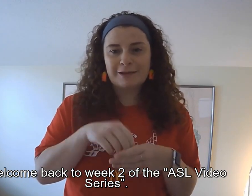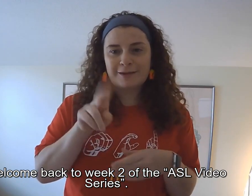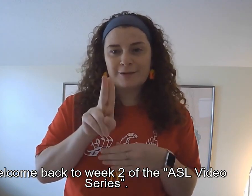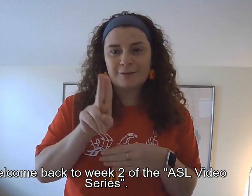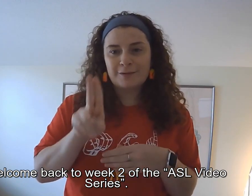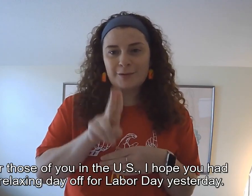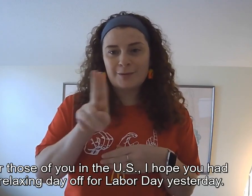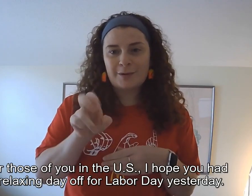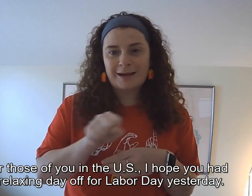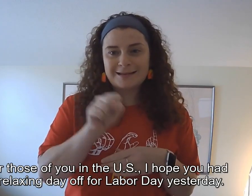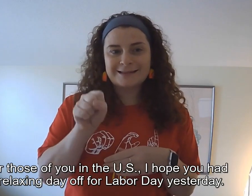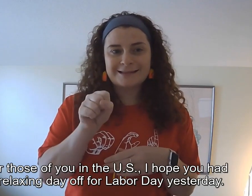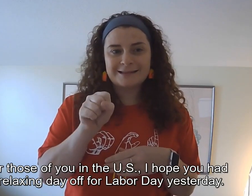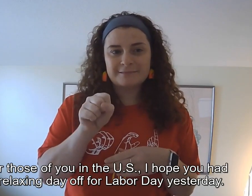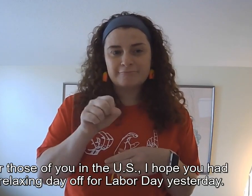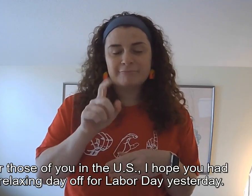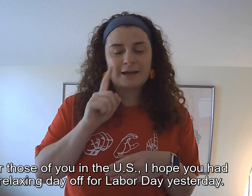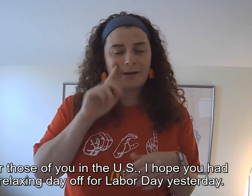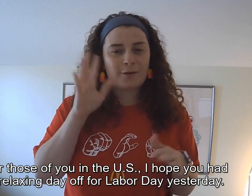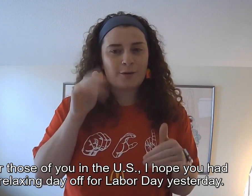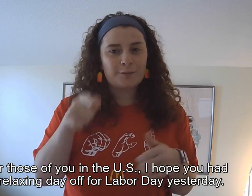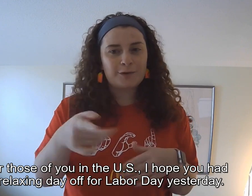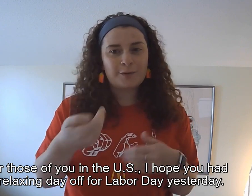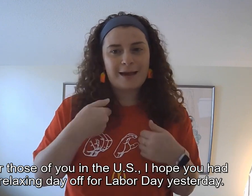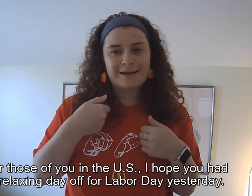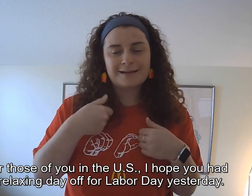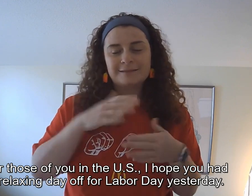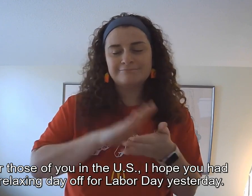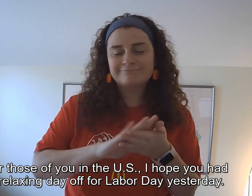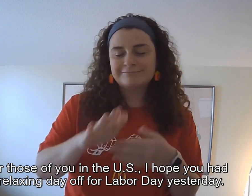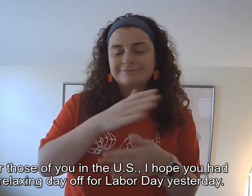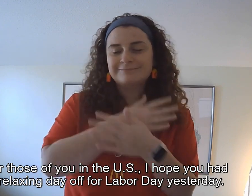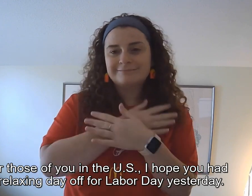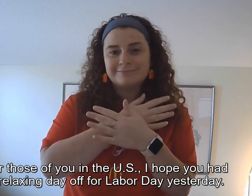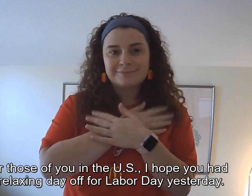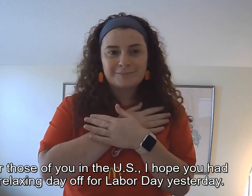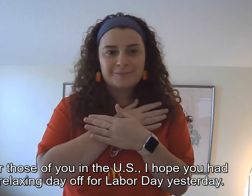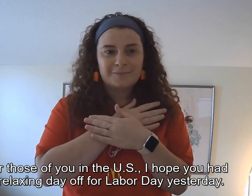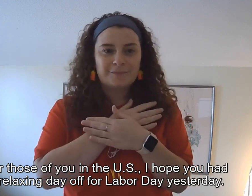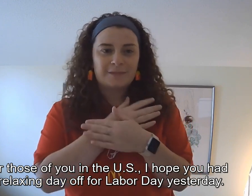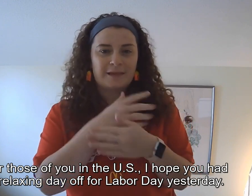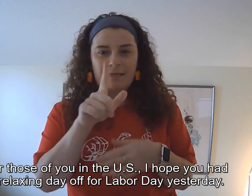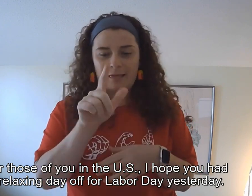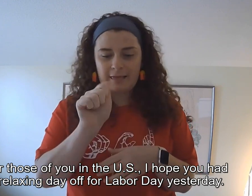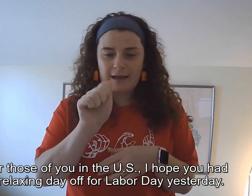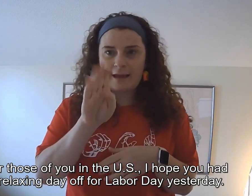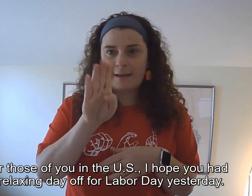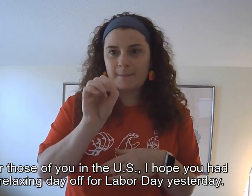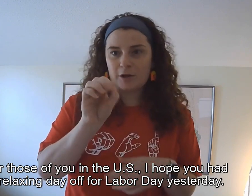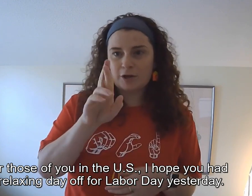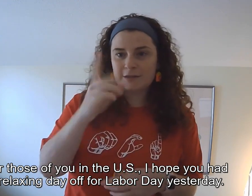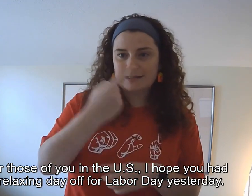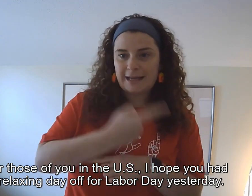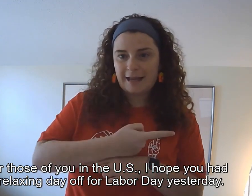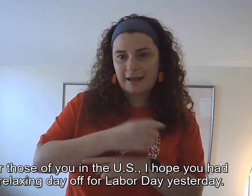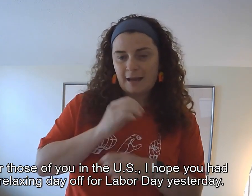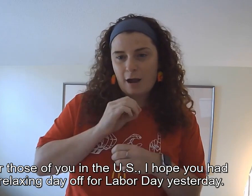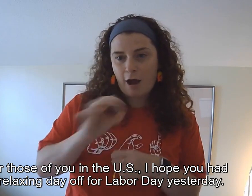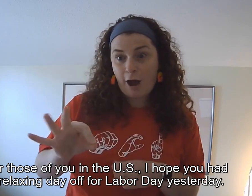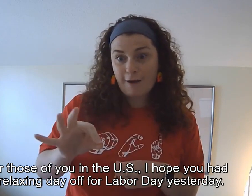For those of you in the U.S., I hope you had a relaxing day off for Labor Day yesterday.